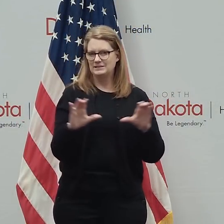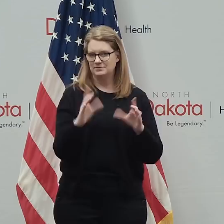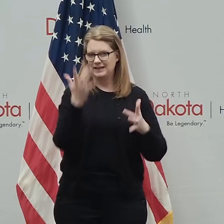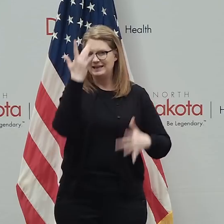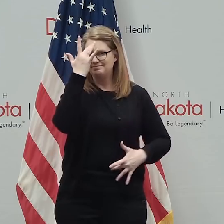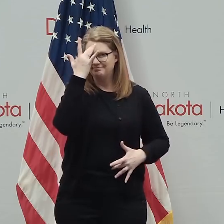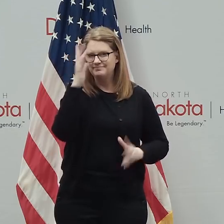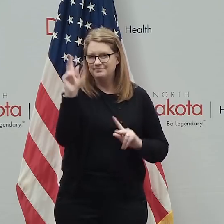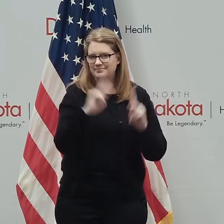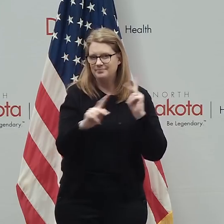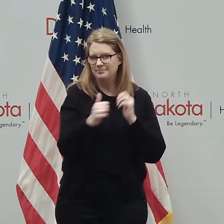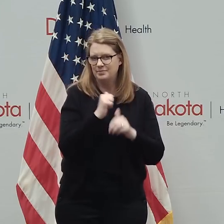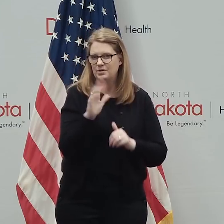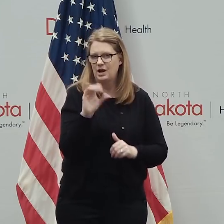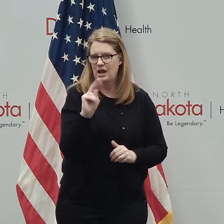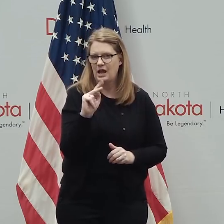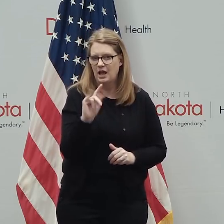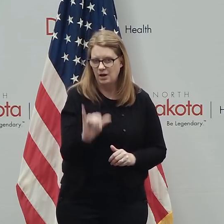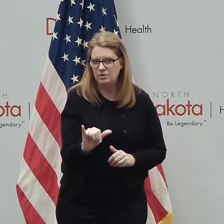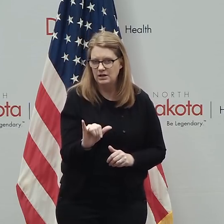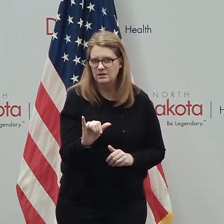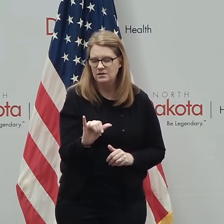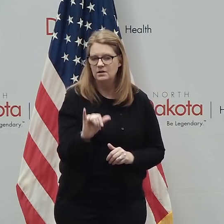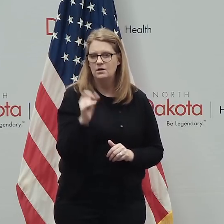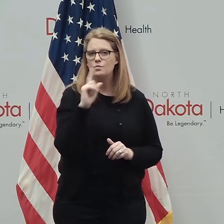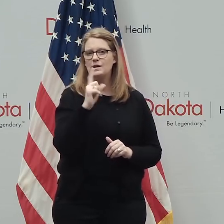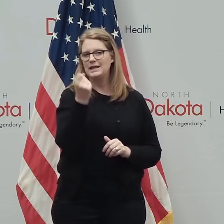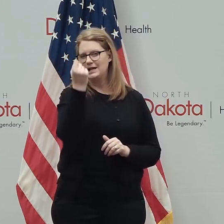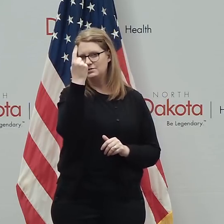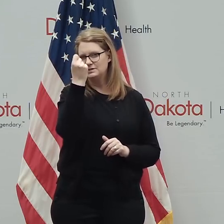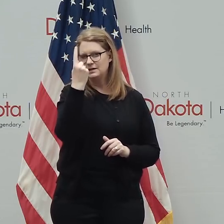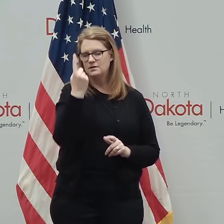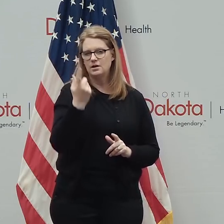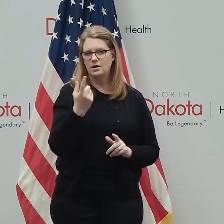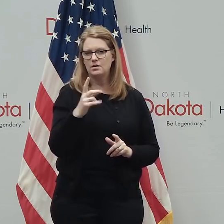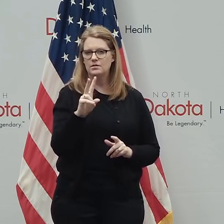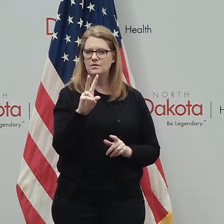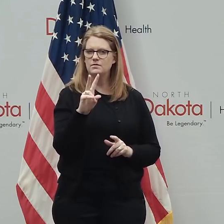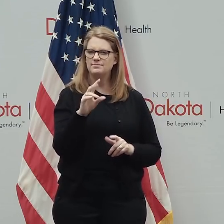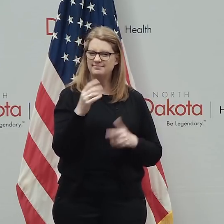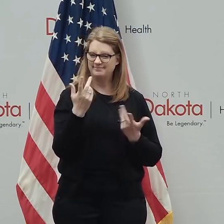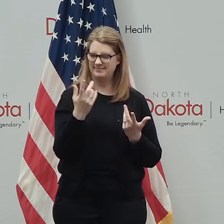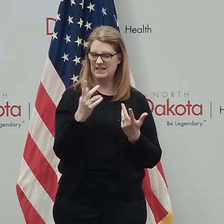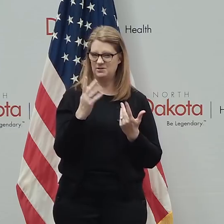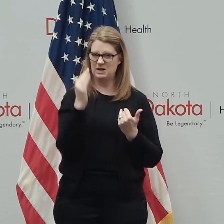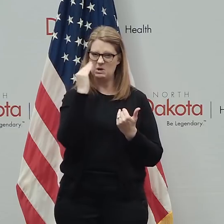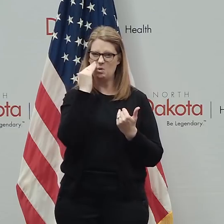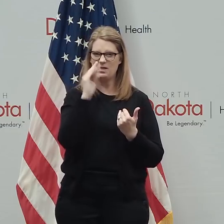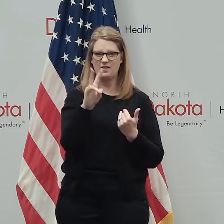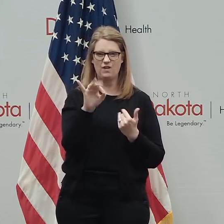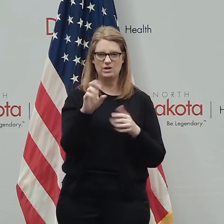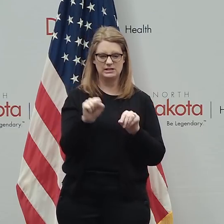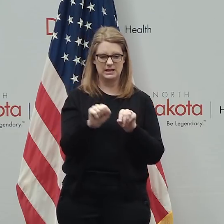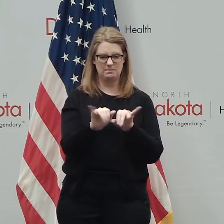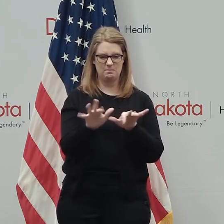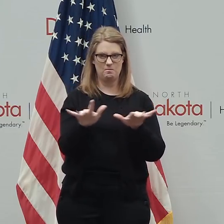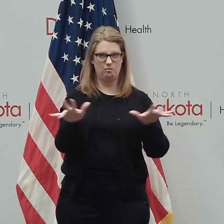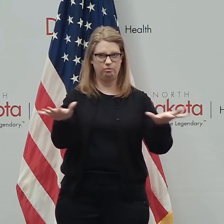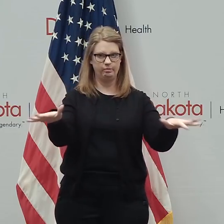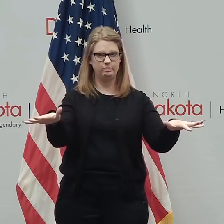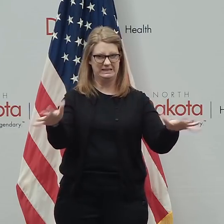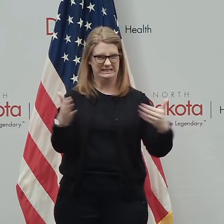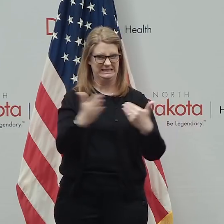this really relates back to understanding how the virus can move and why we still have to be